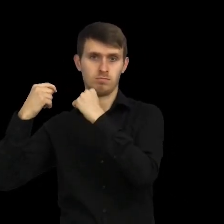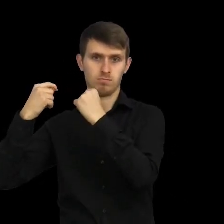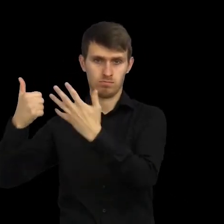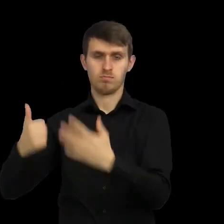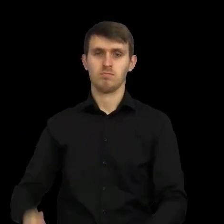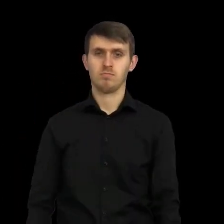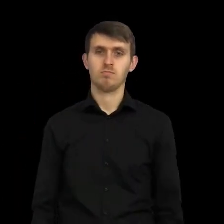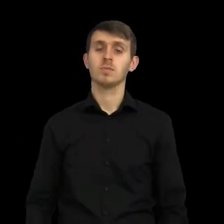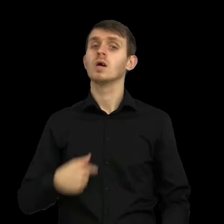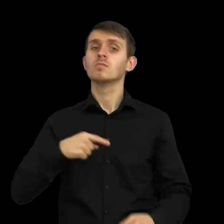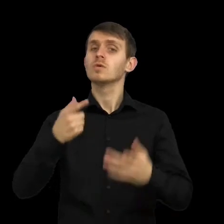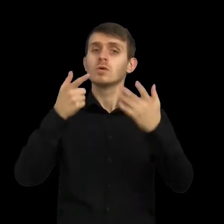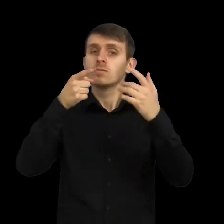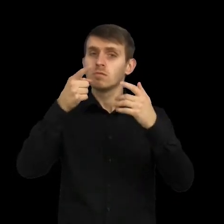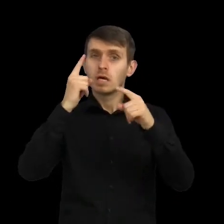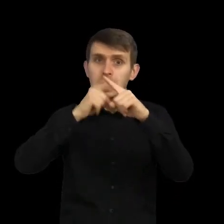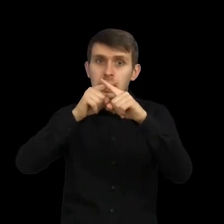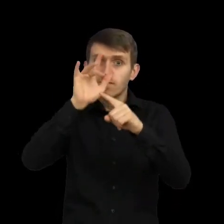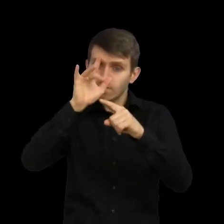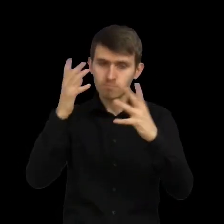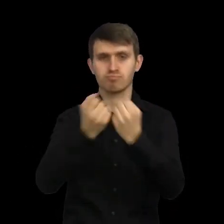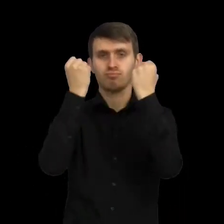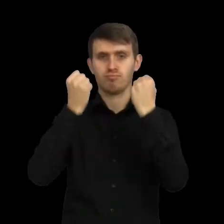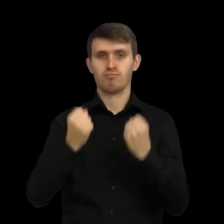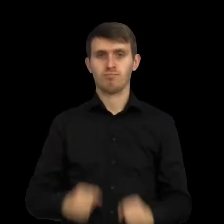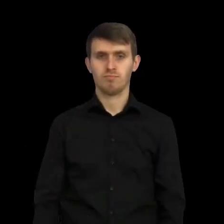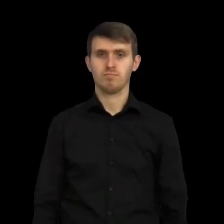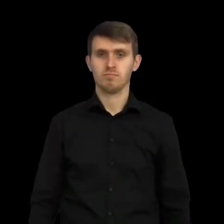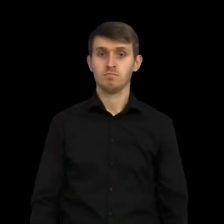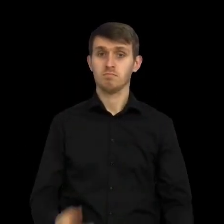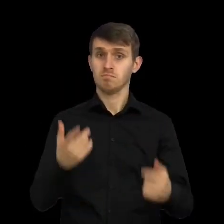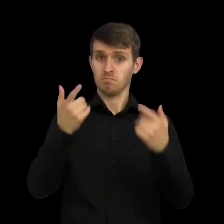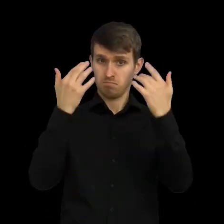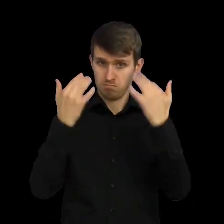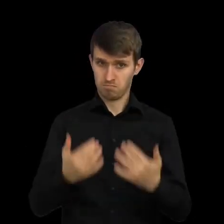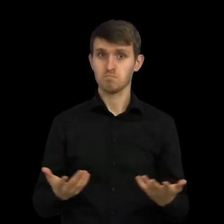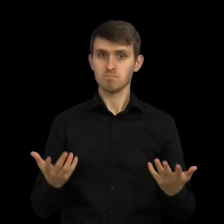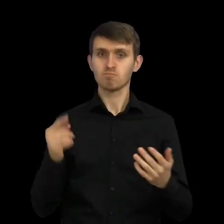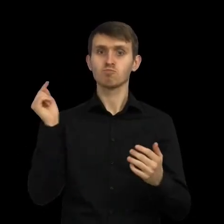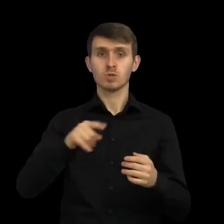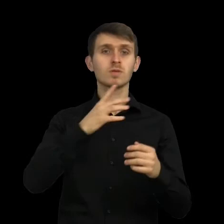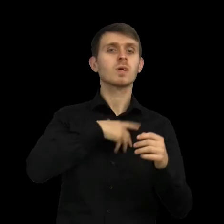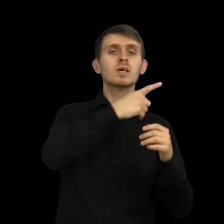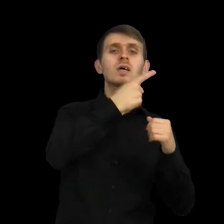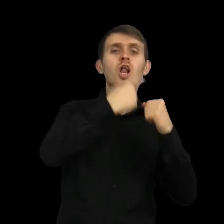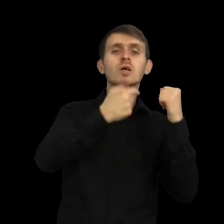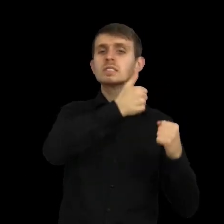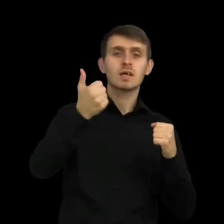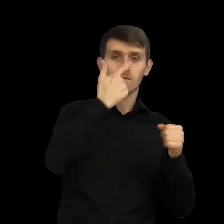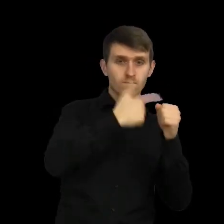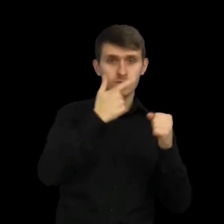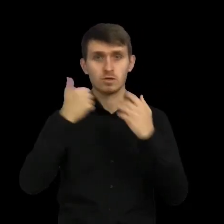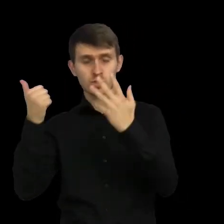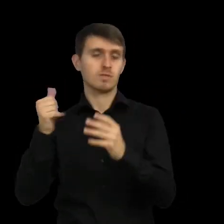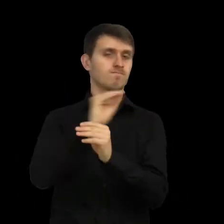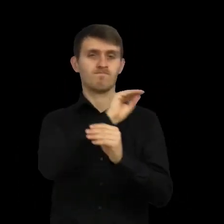x minus 6. And we need to solve for x. So the way I like to do these is we just like to separate the constant terms, which are the